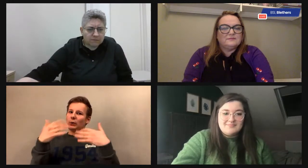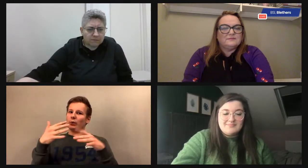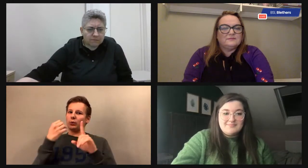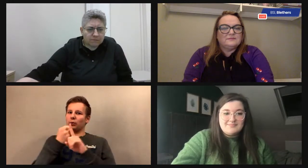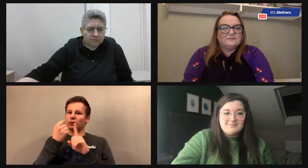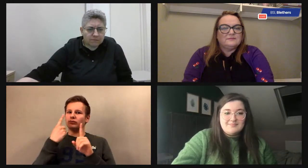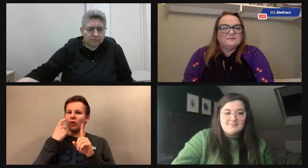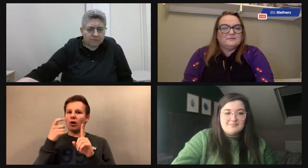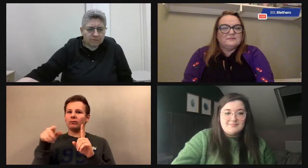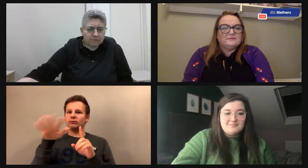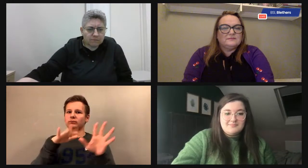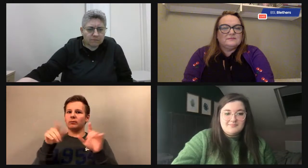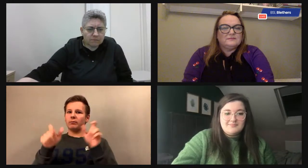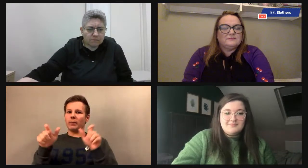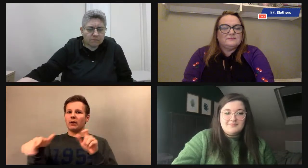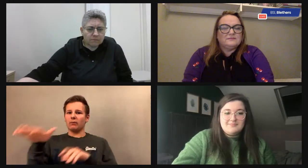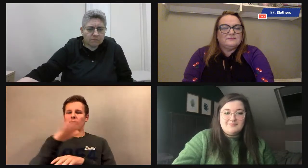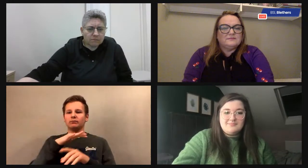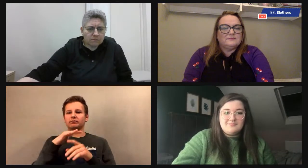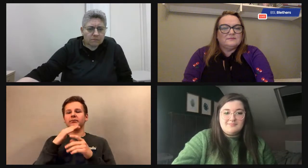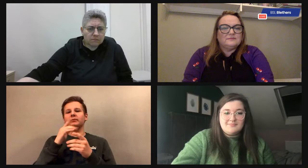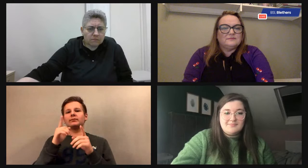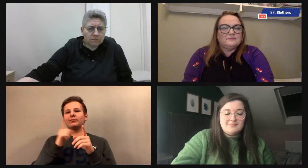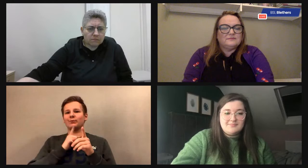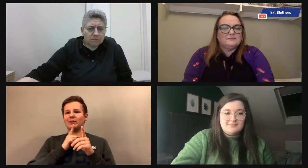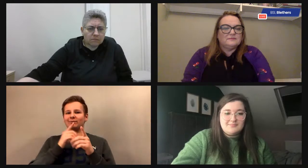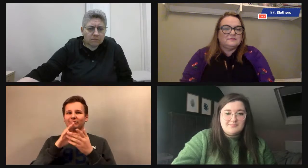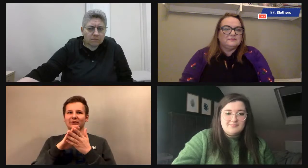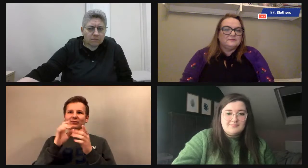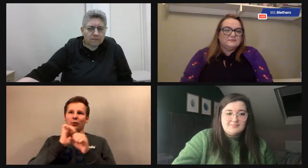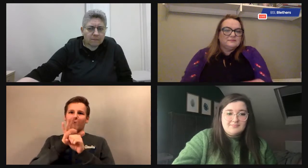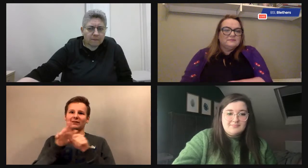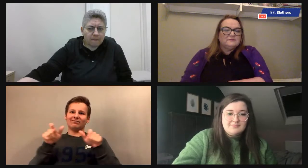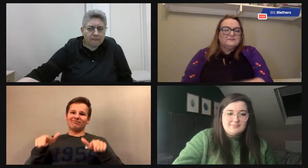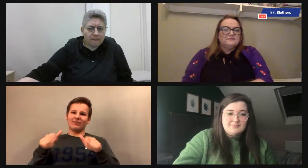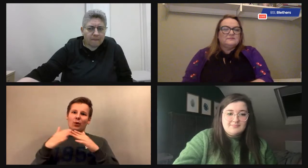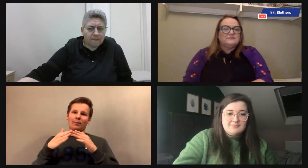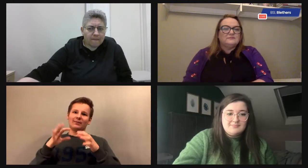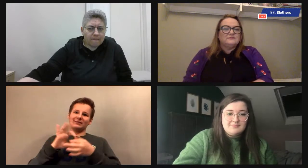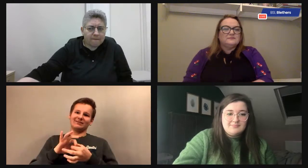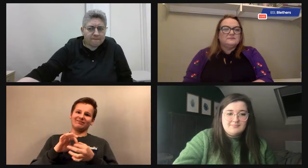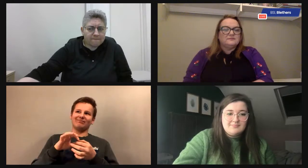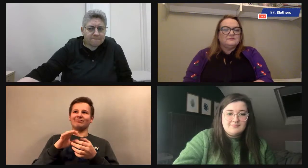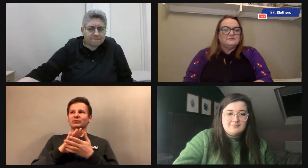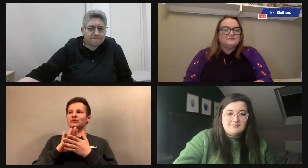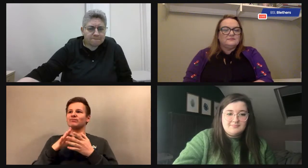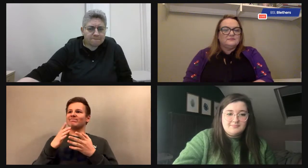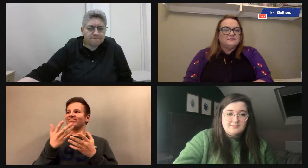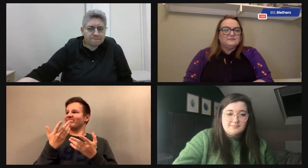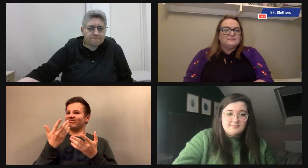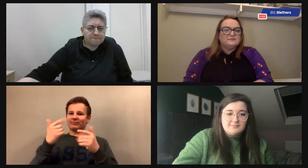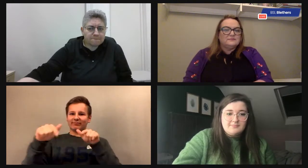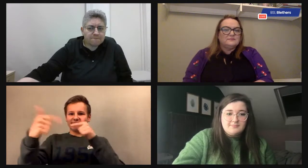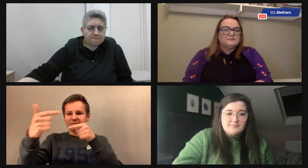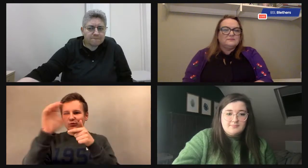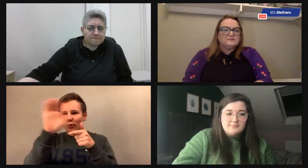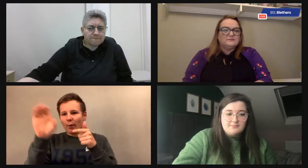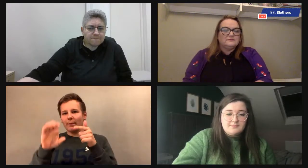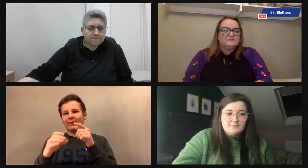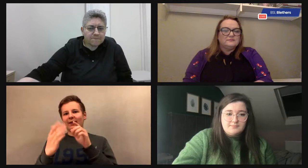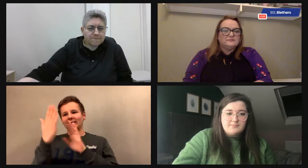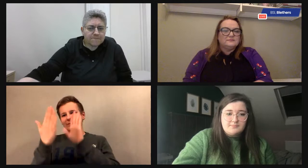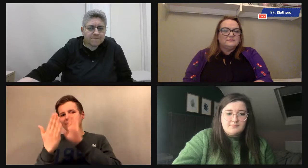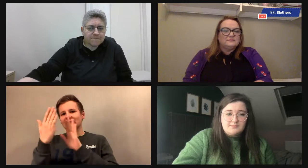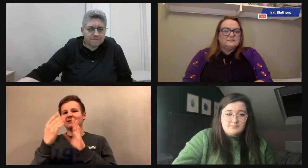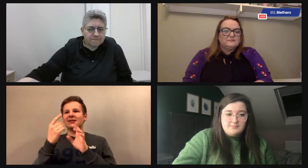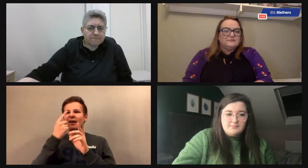or how has it affected the situation? COVID affected young deaf people so much. We were forced to stay at